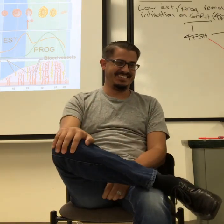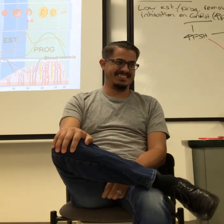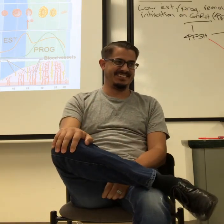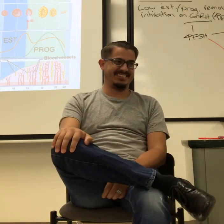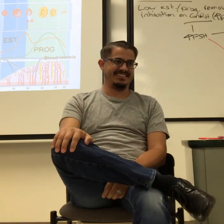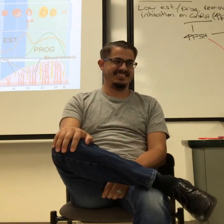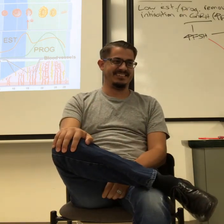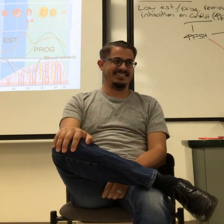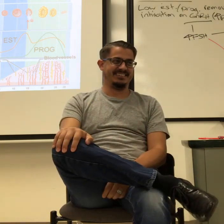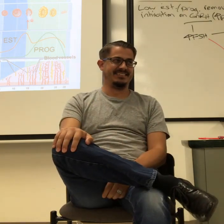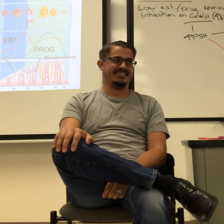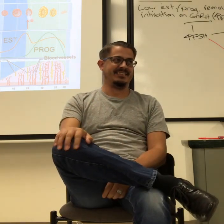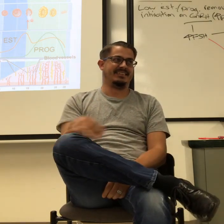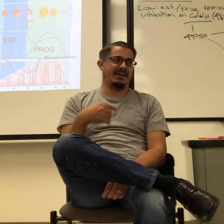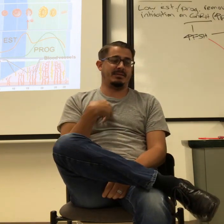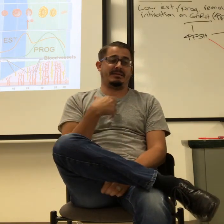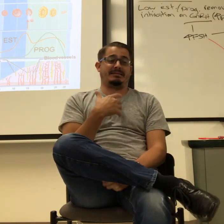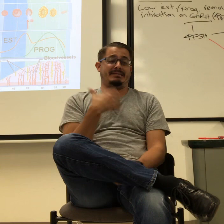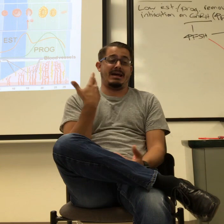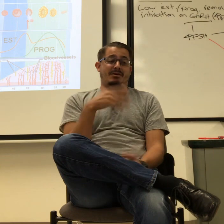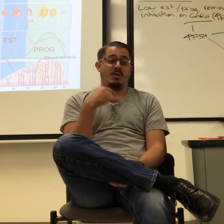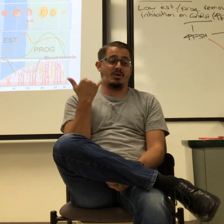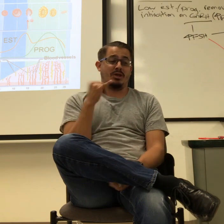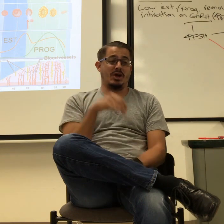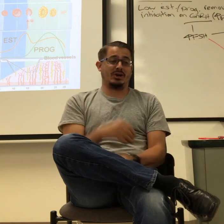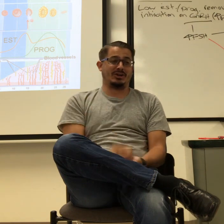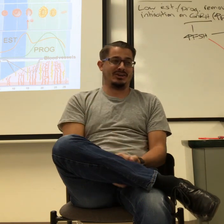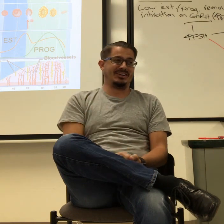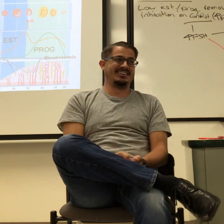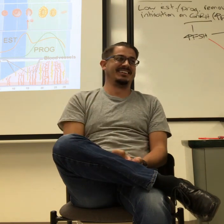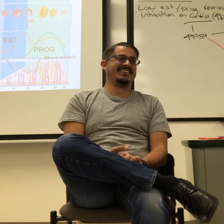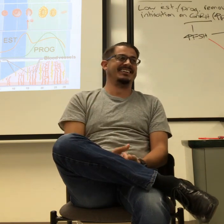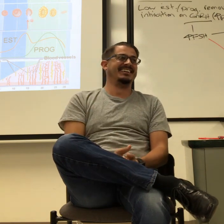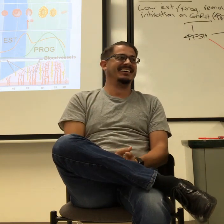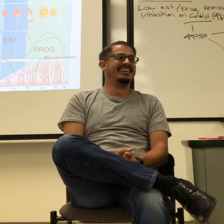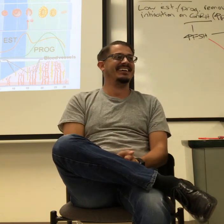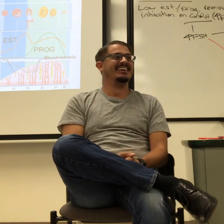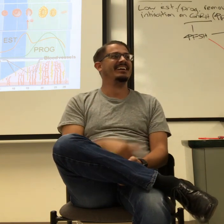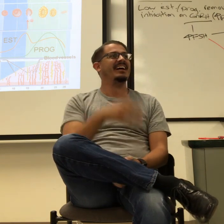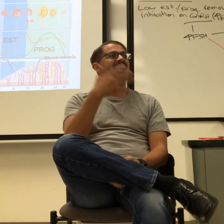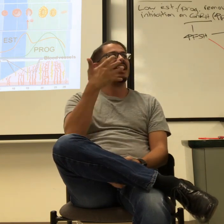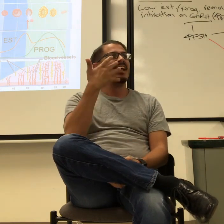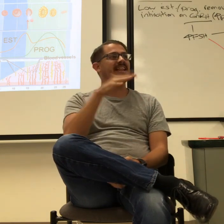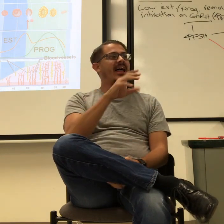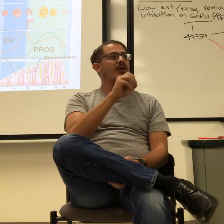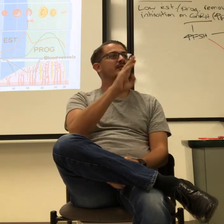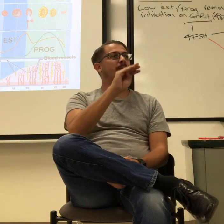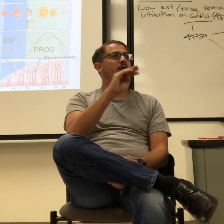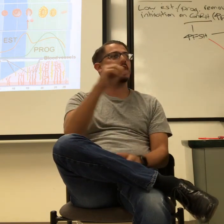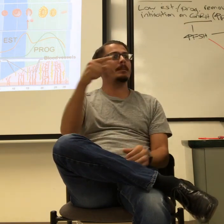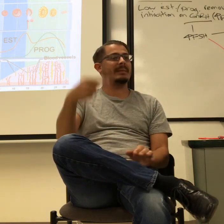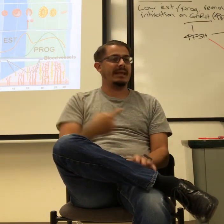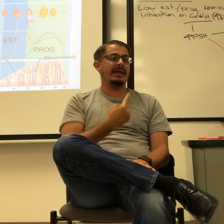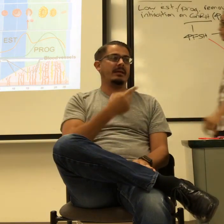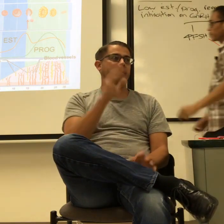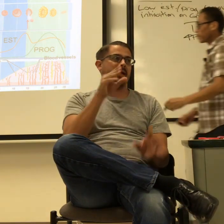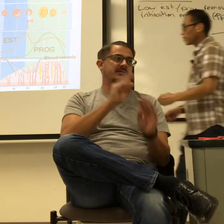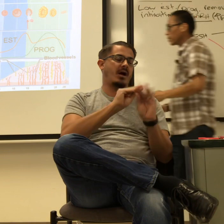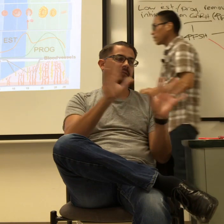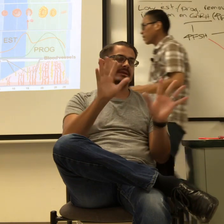Always write details down with how is this helping repro? Let sperm in, that's obvious.